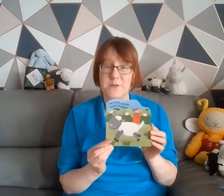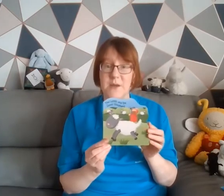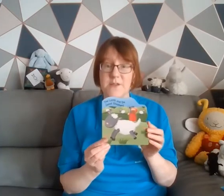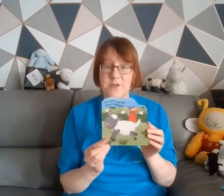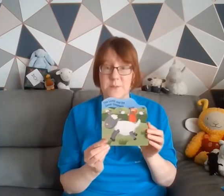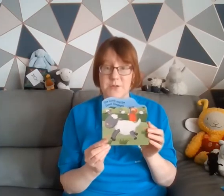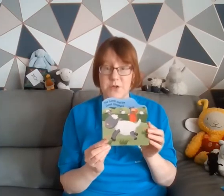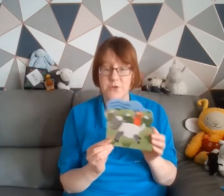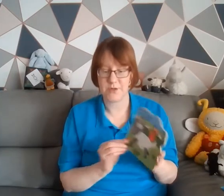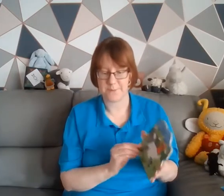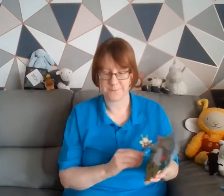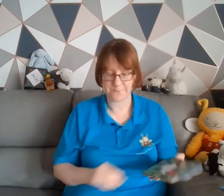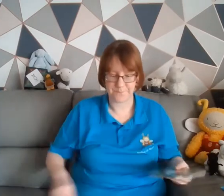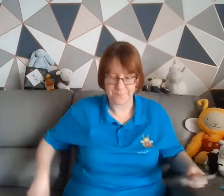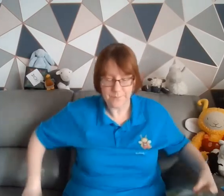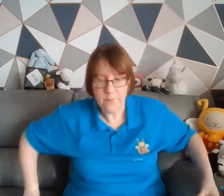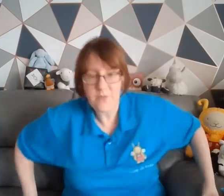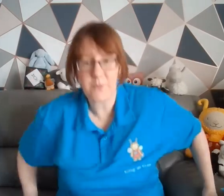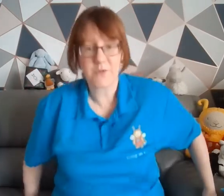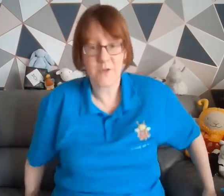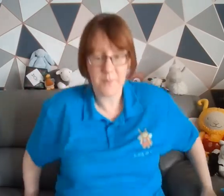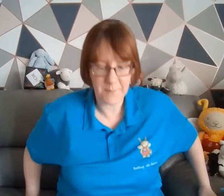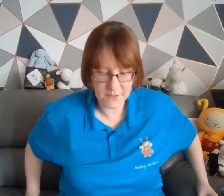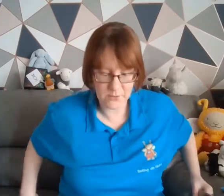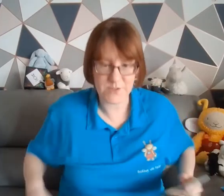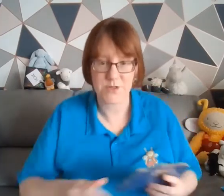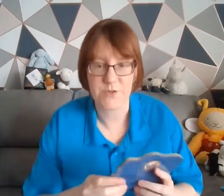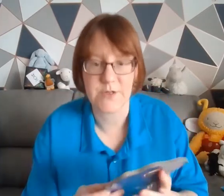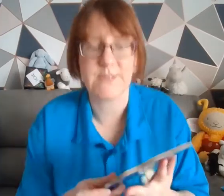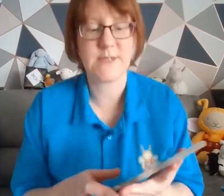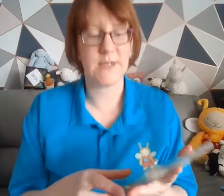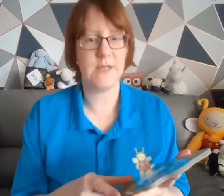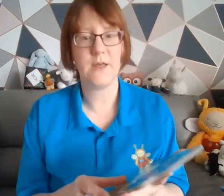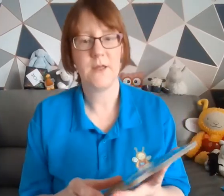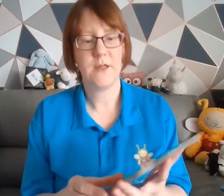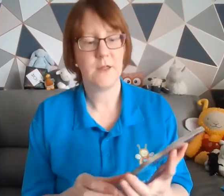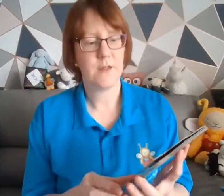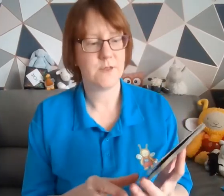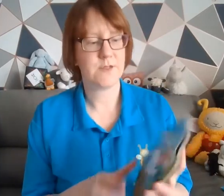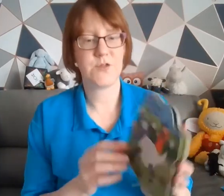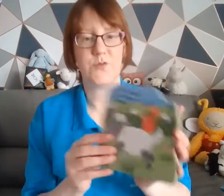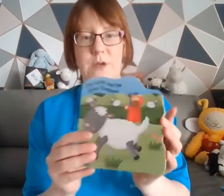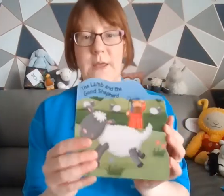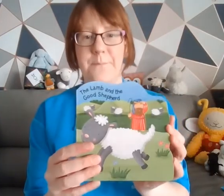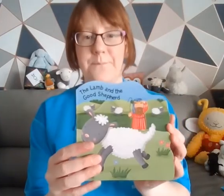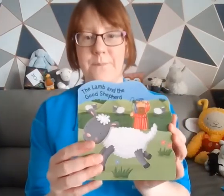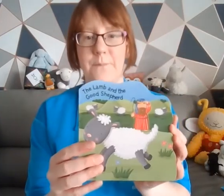by the Scripture Union. Come a bit closer so you can see the story.